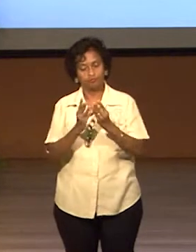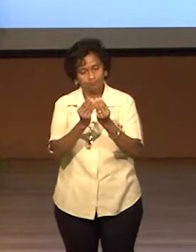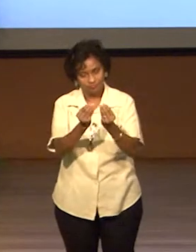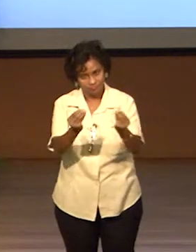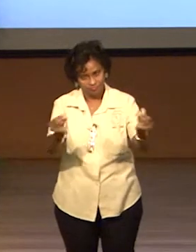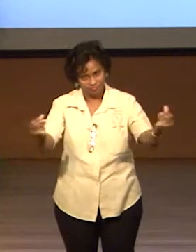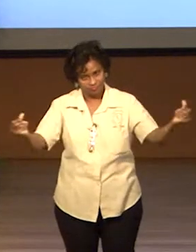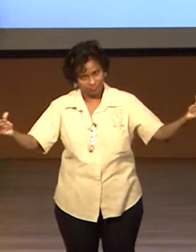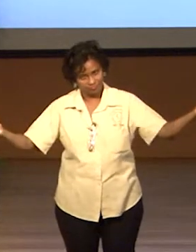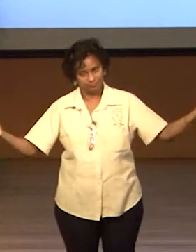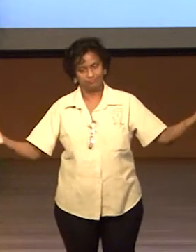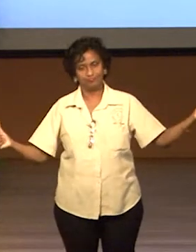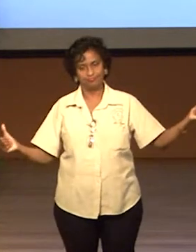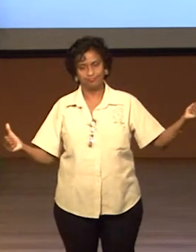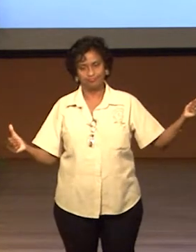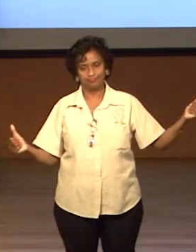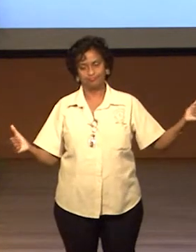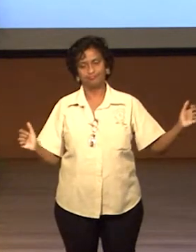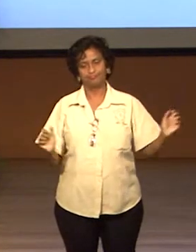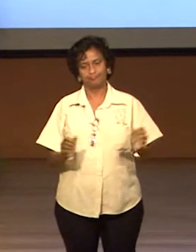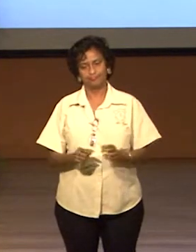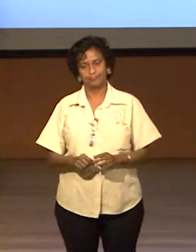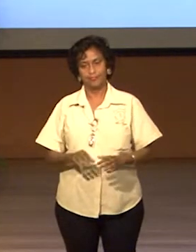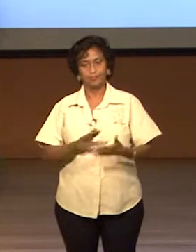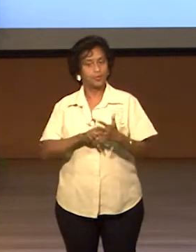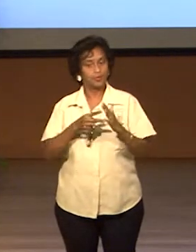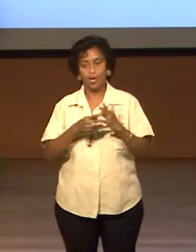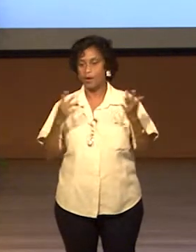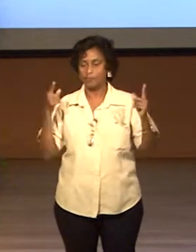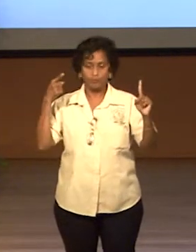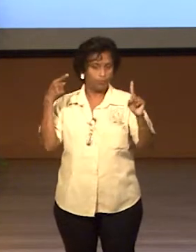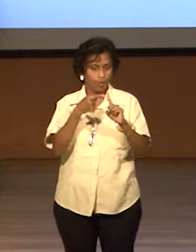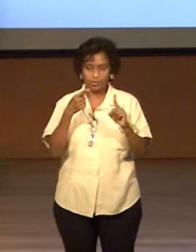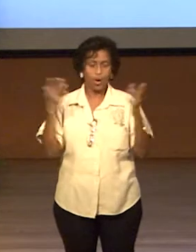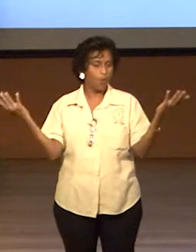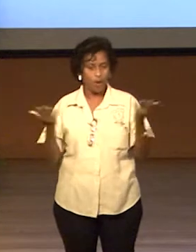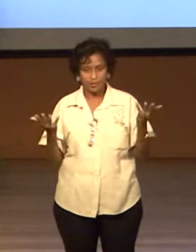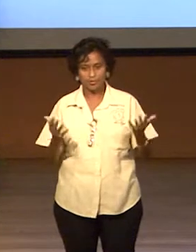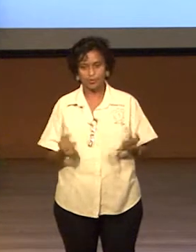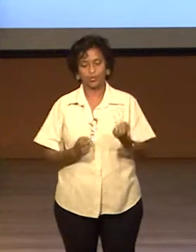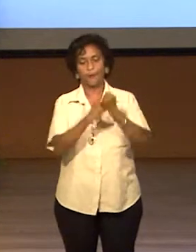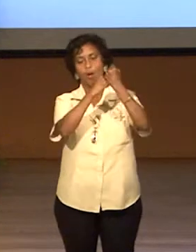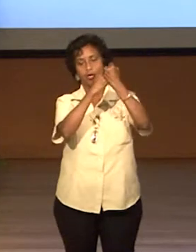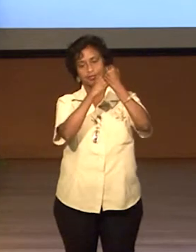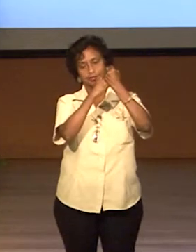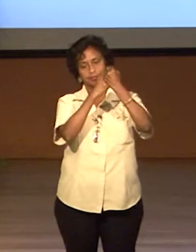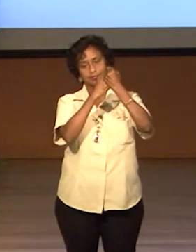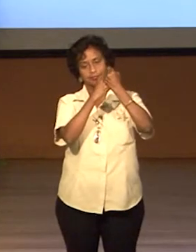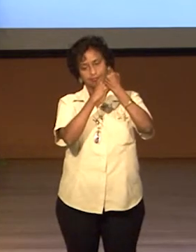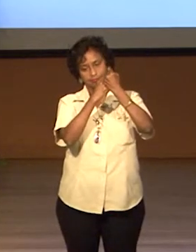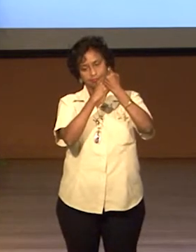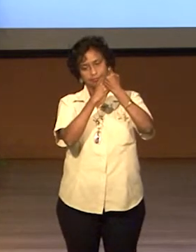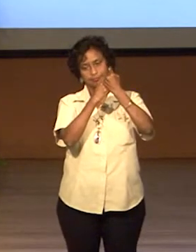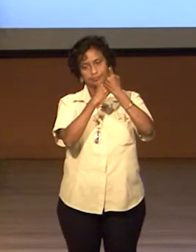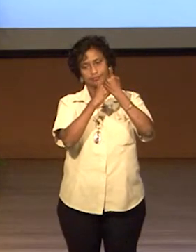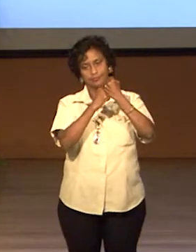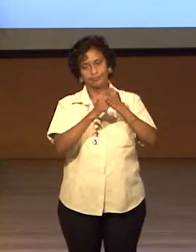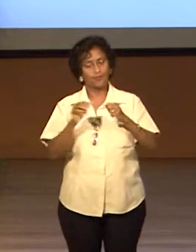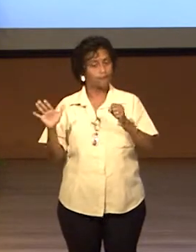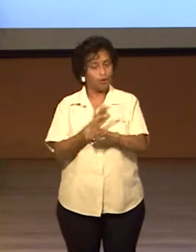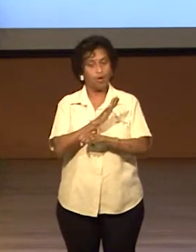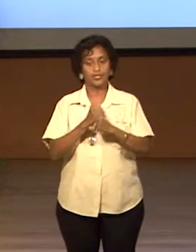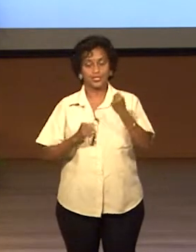way. So I think it comes down to support, and I would guess unconditional support with awareness of